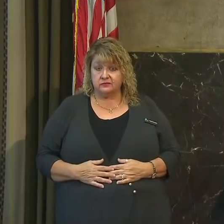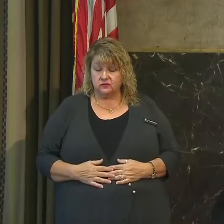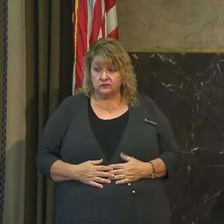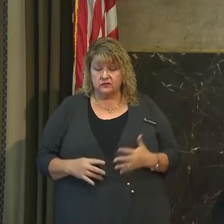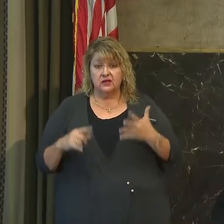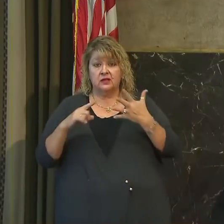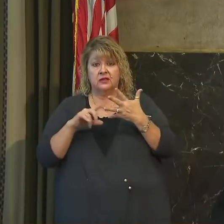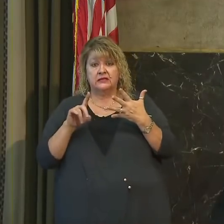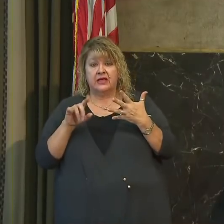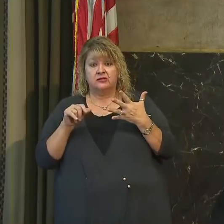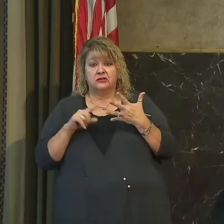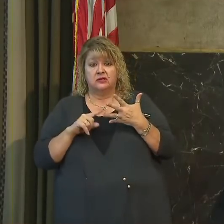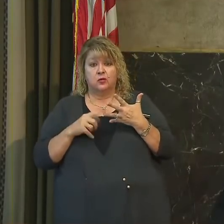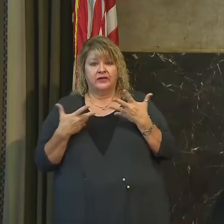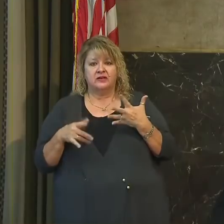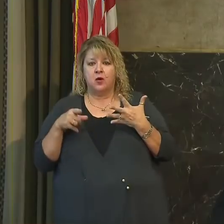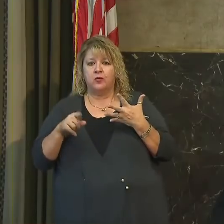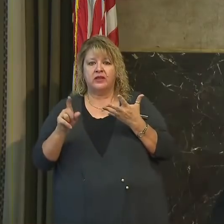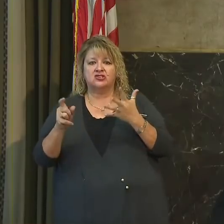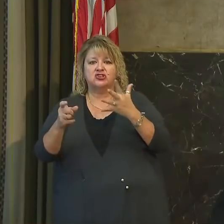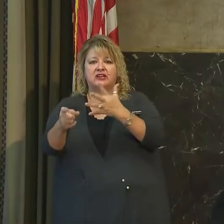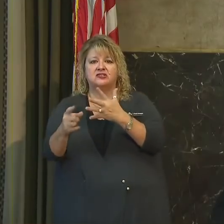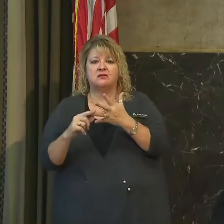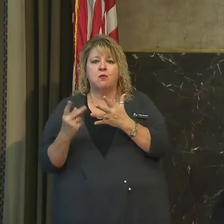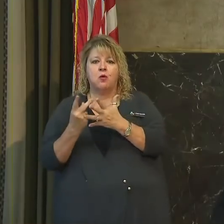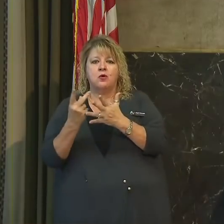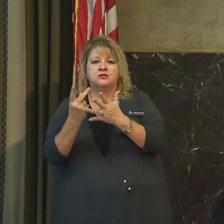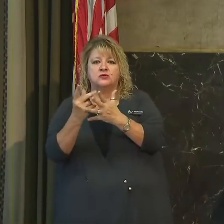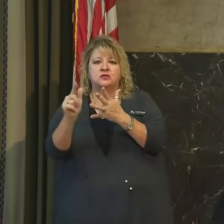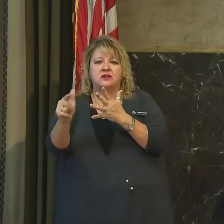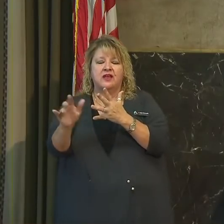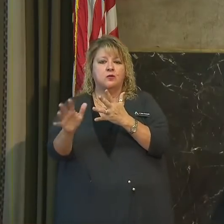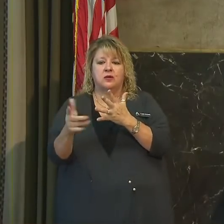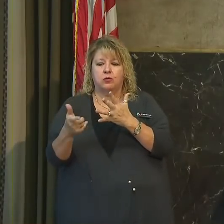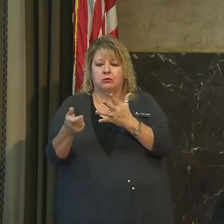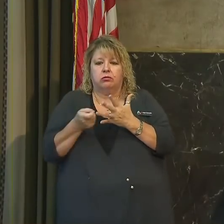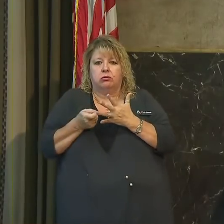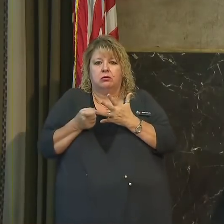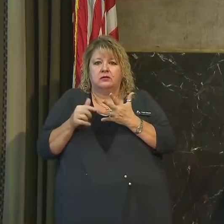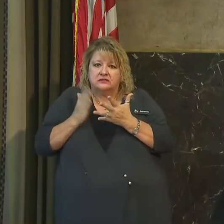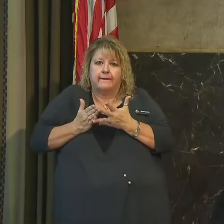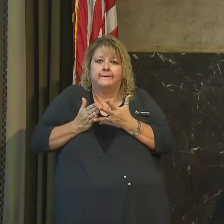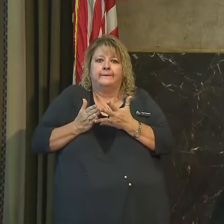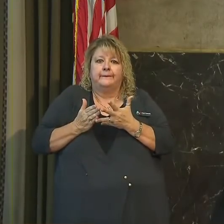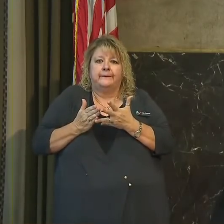to be vaccinated, so that we can get the transmission back under control.